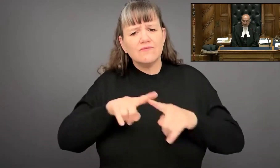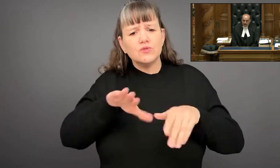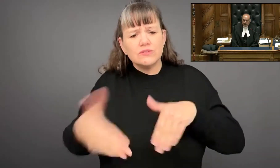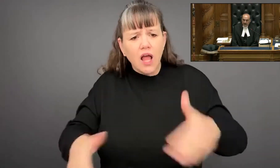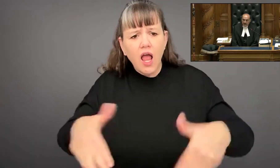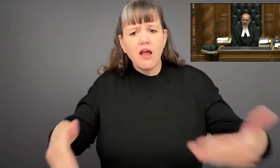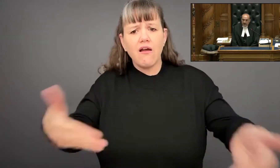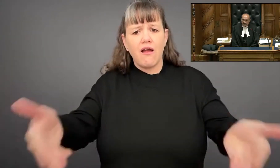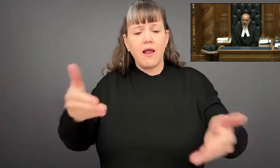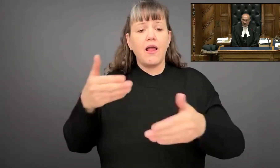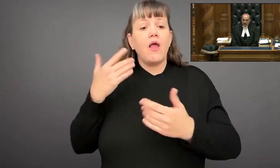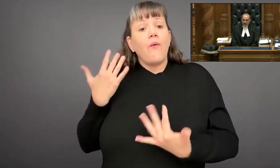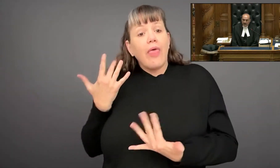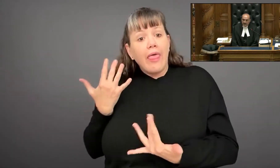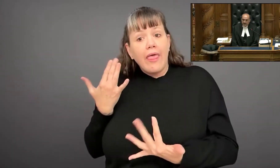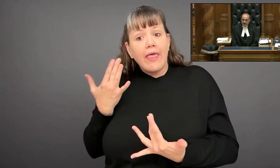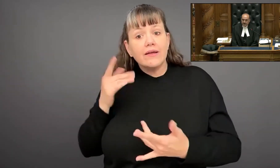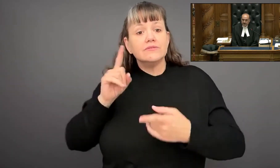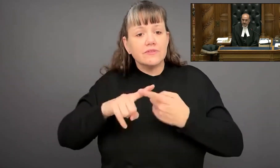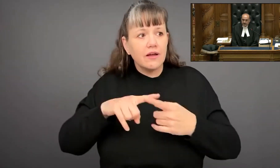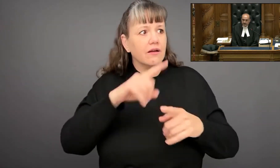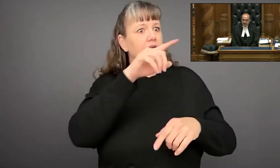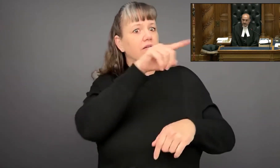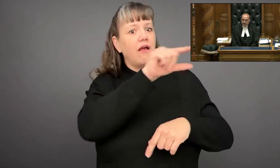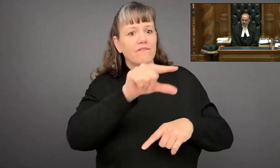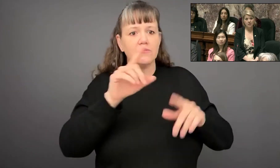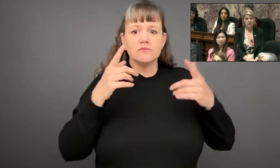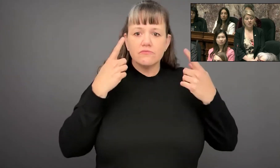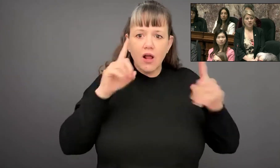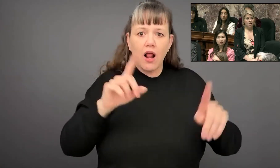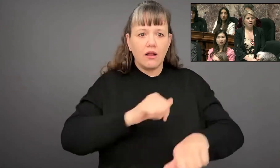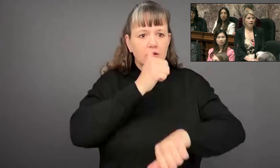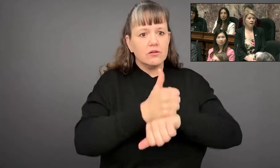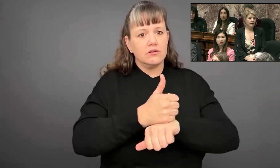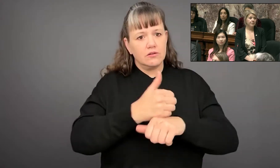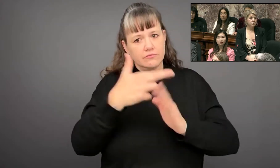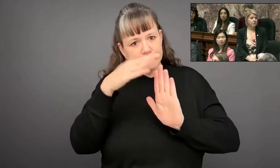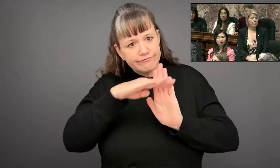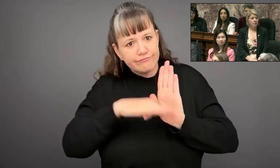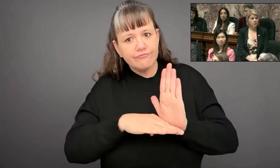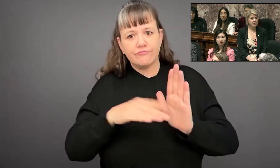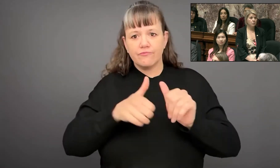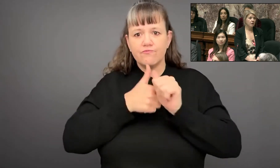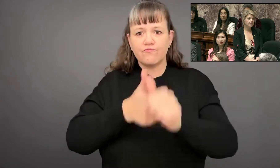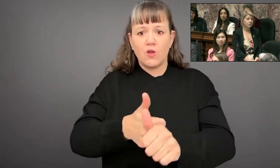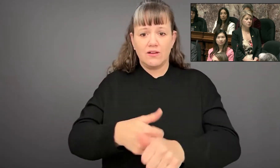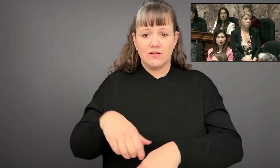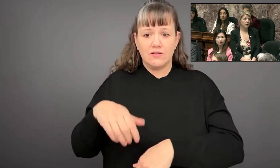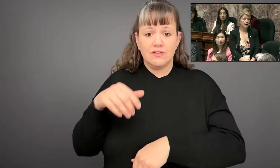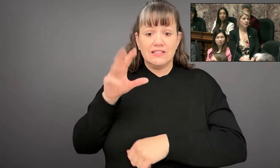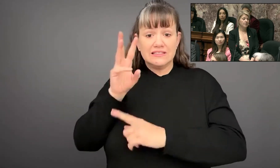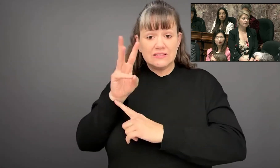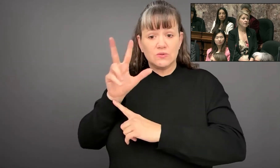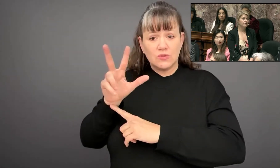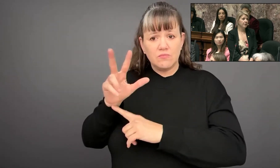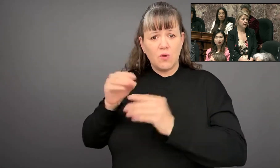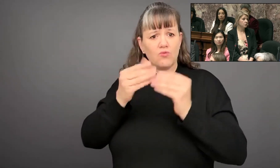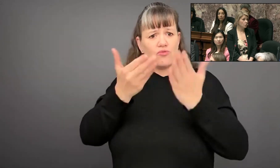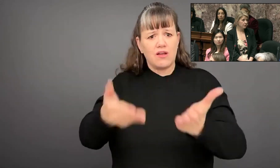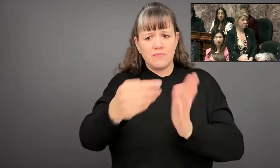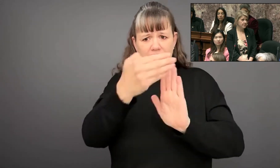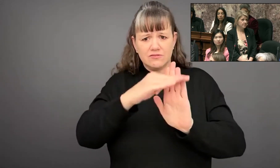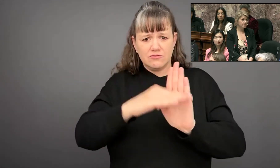Minister of Children and Family Development. Thank you, Honourable Speaker. I first and foremost want to give